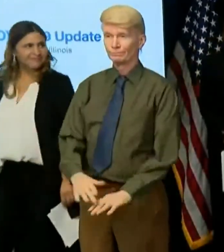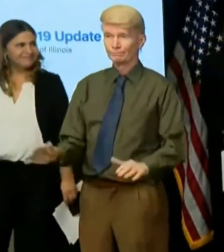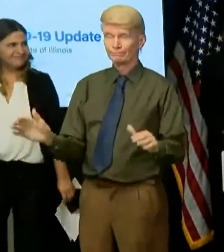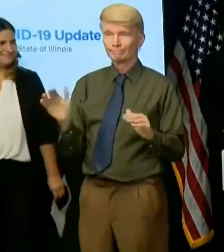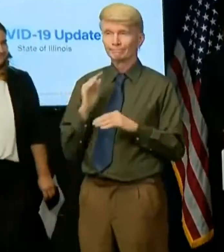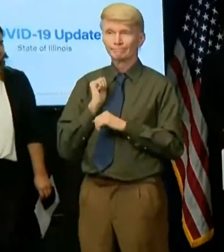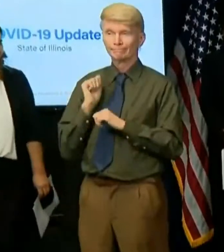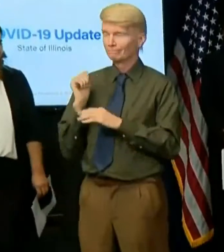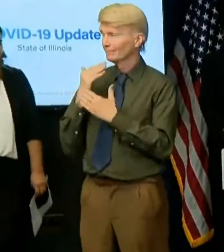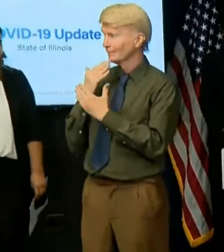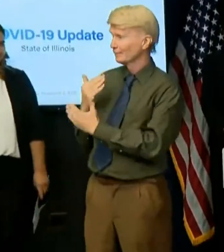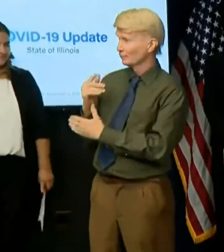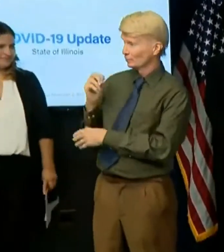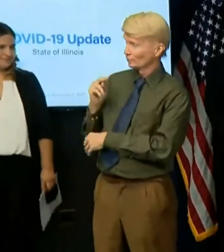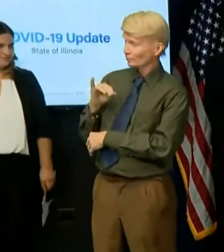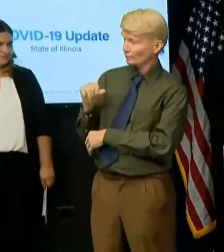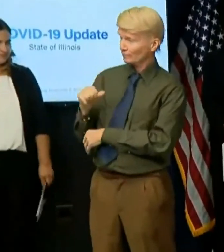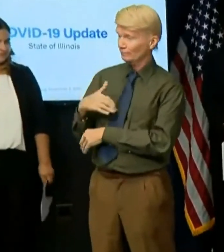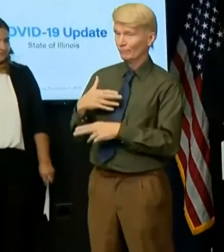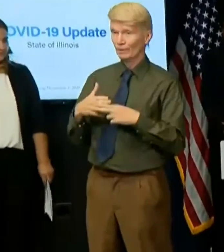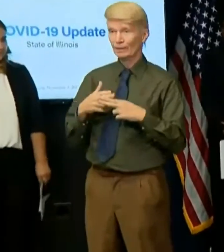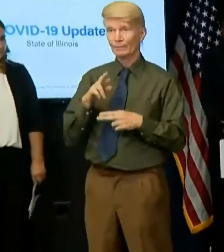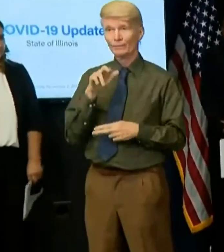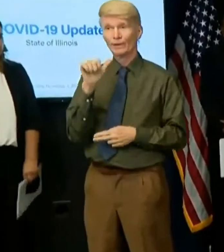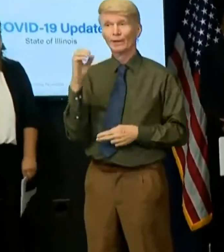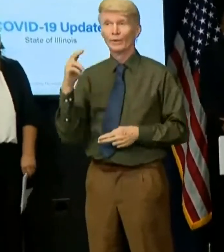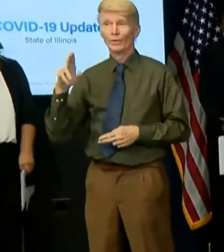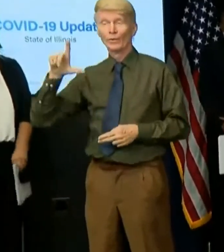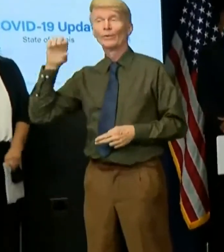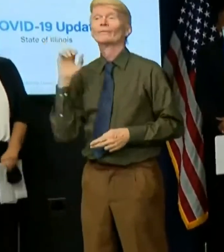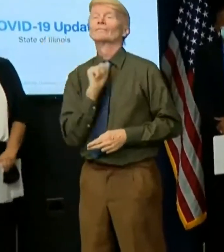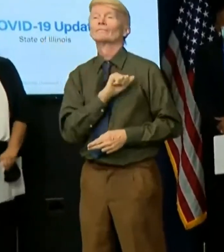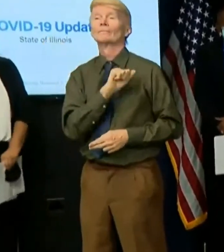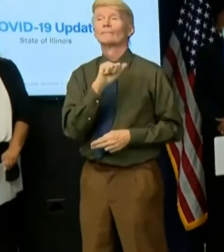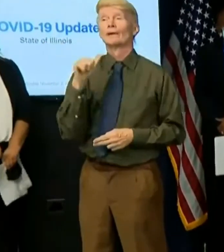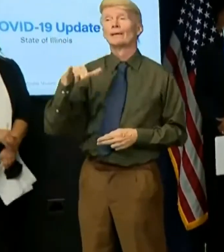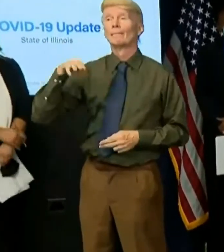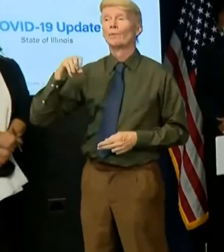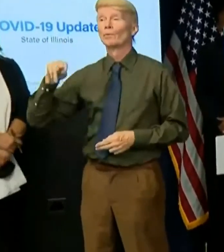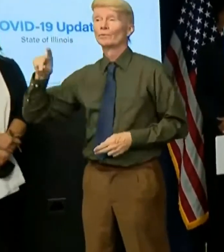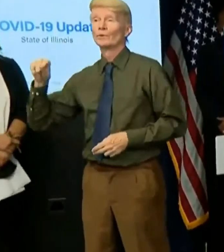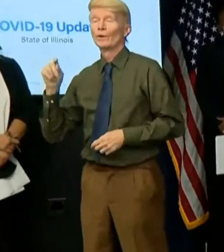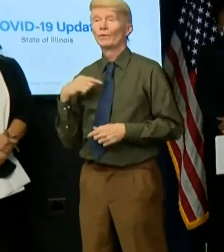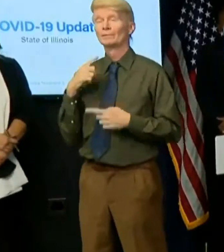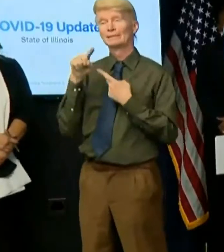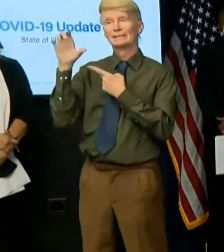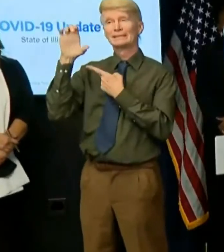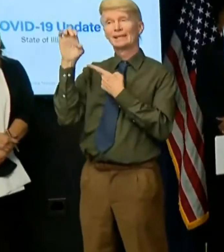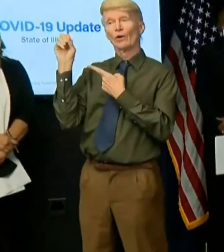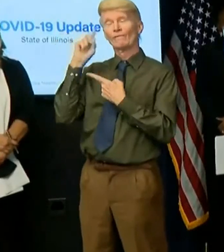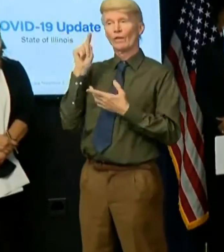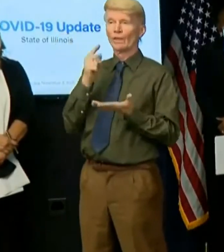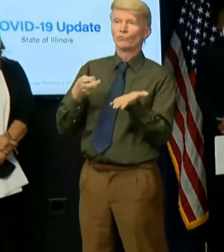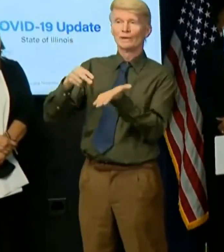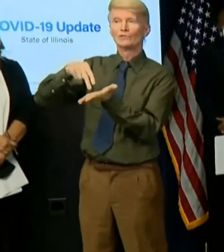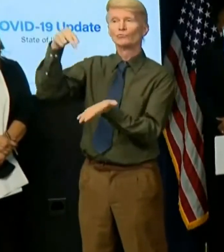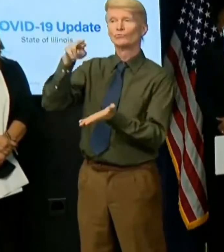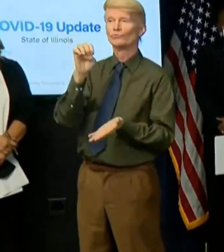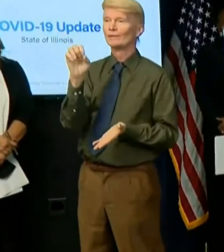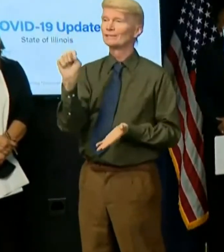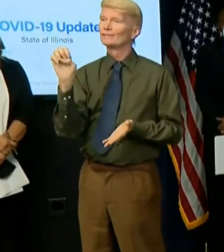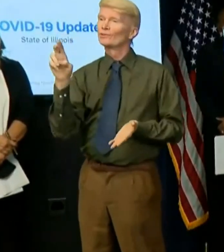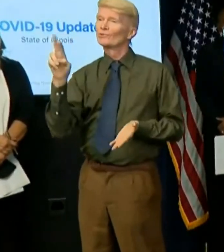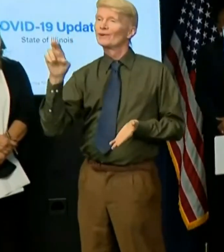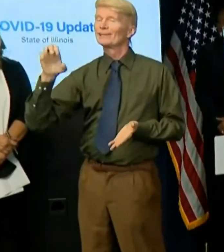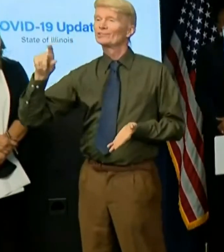Gracias, Tanya. Thank you, Tanya. My name is Rahul Raymundo. I'm the co-founder and CEO of the Resurrection Project. I'm here to emphasize a couple of